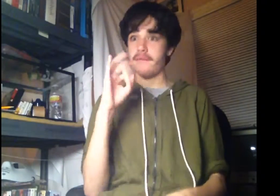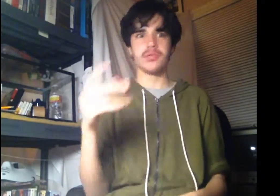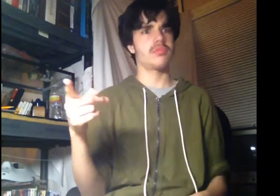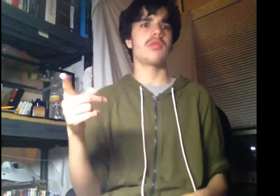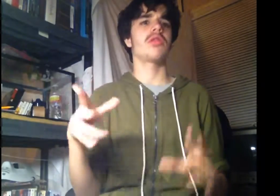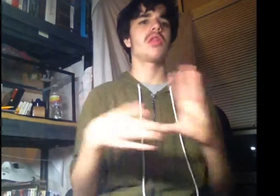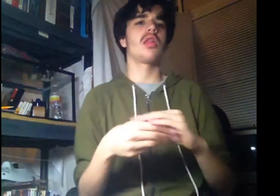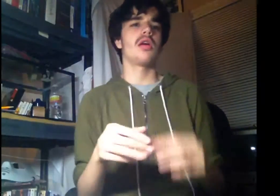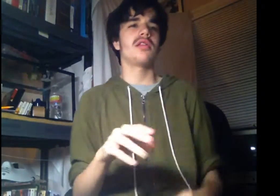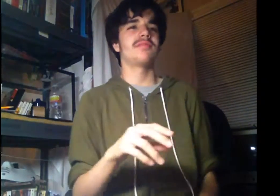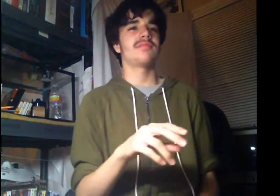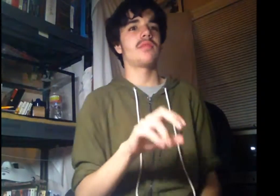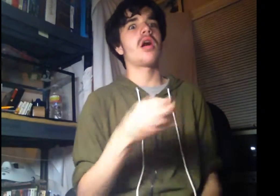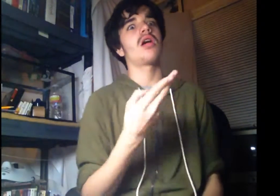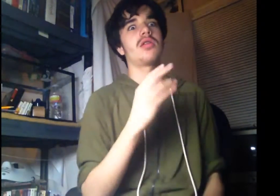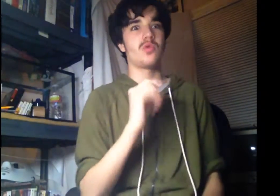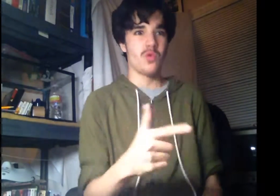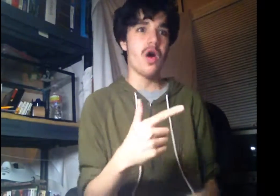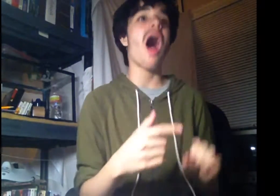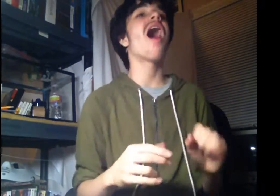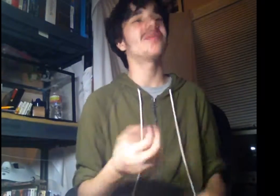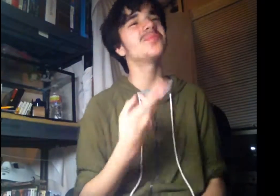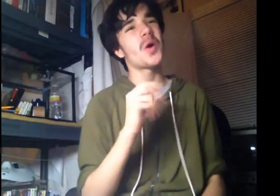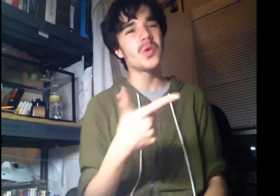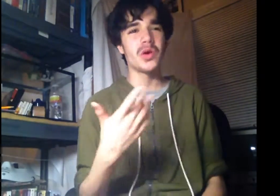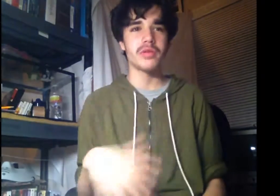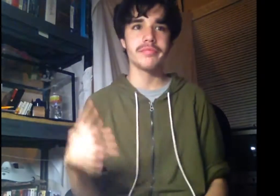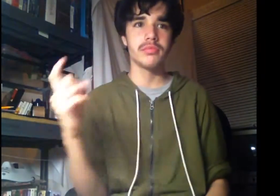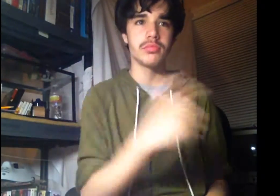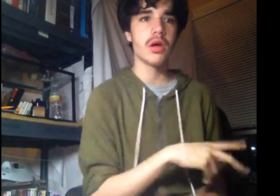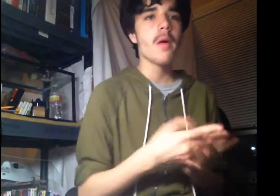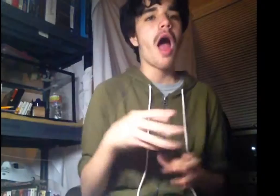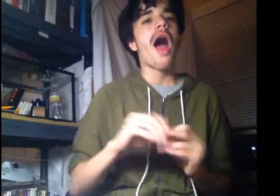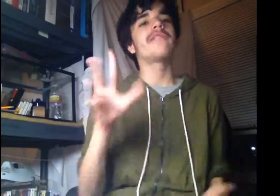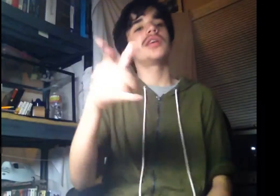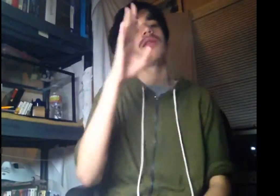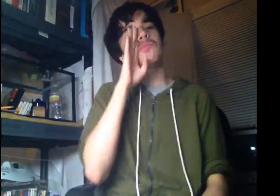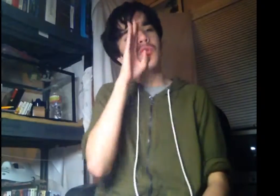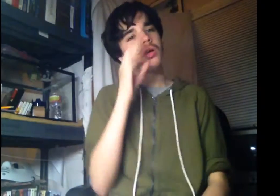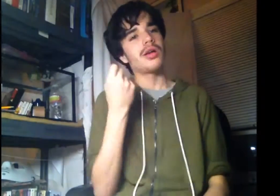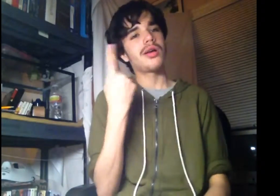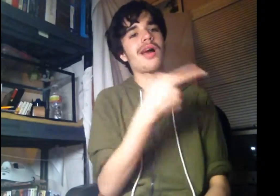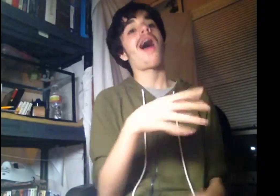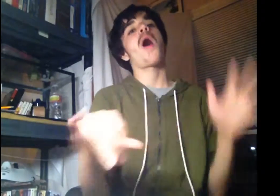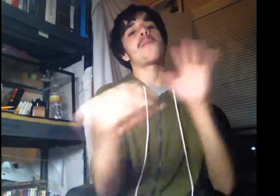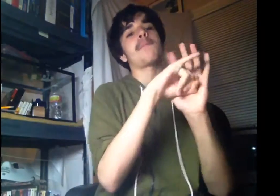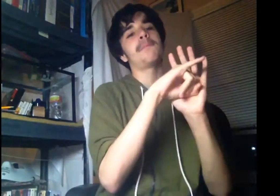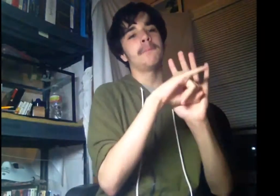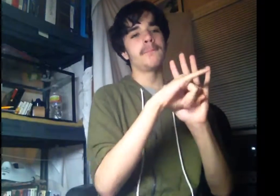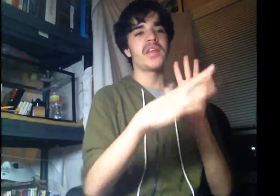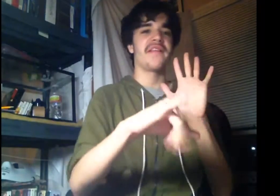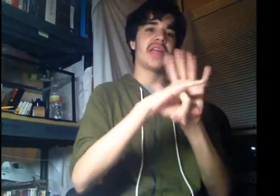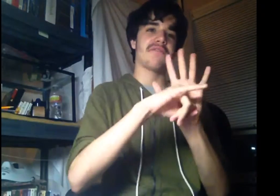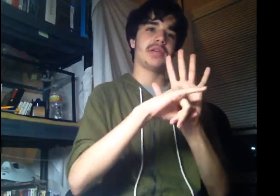made a movie about relationships and intimacy, and that's what we share together. And so this is for all of us up here, and thank you for this.